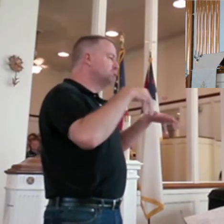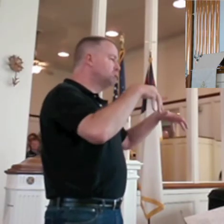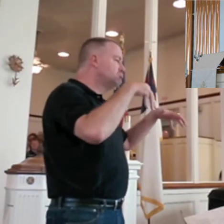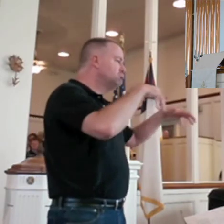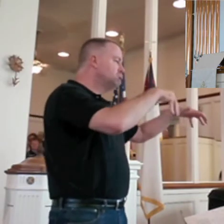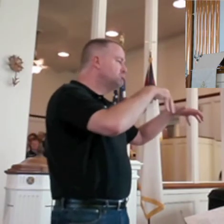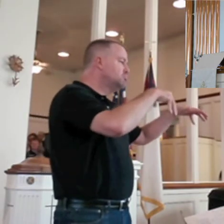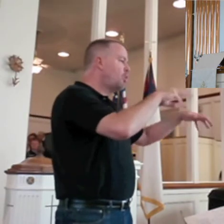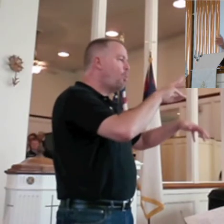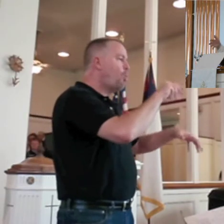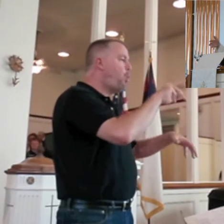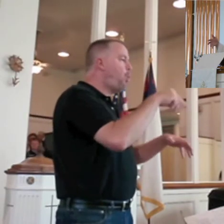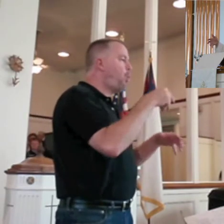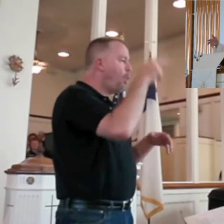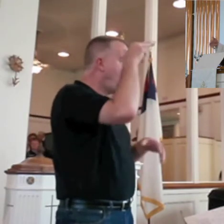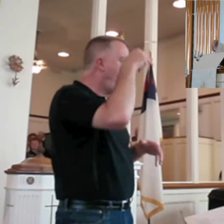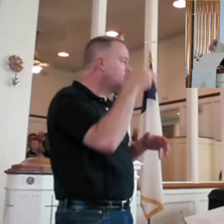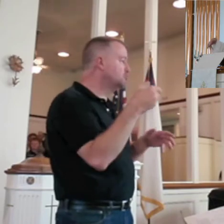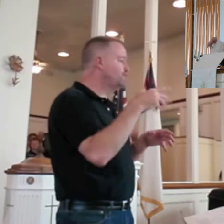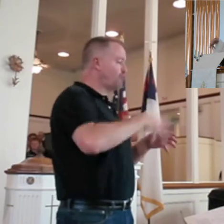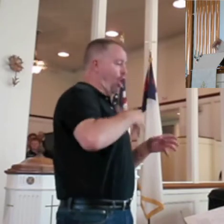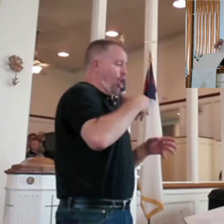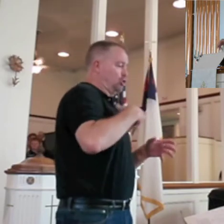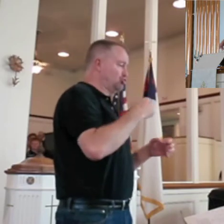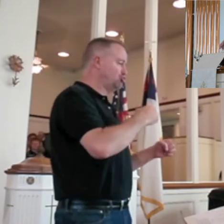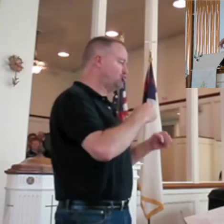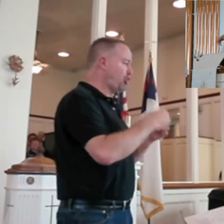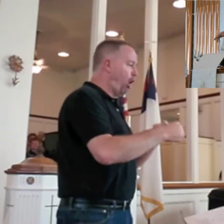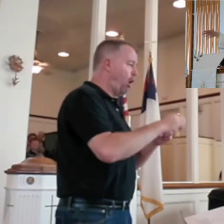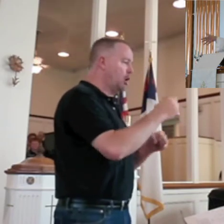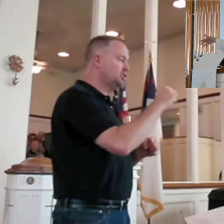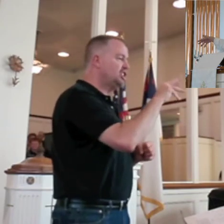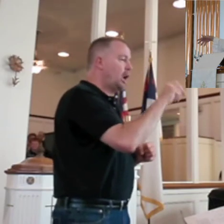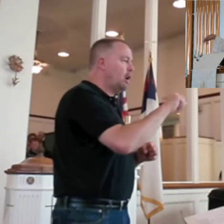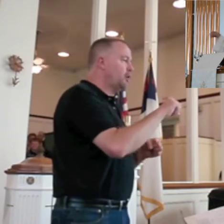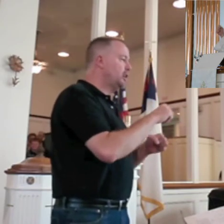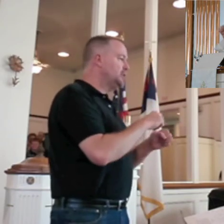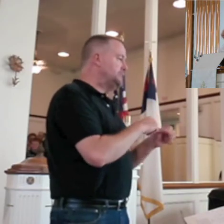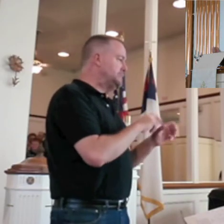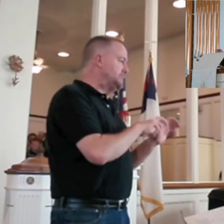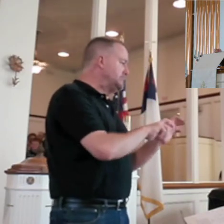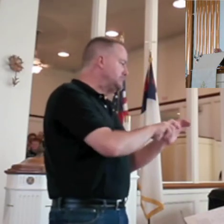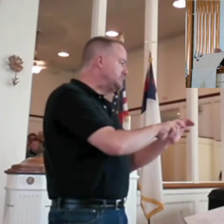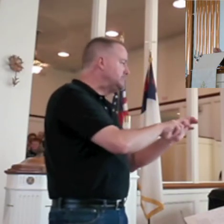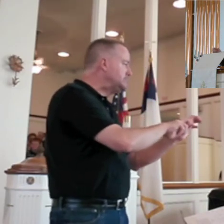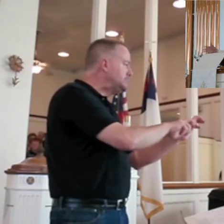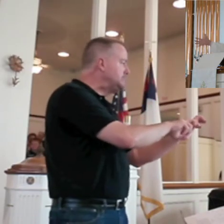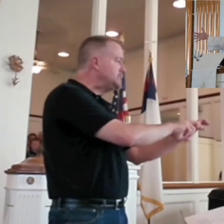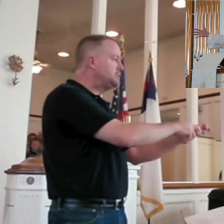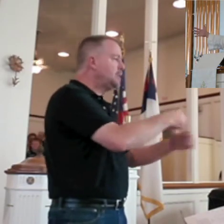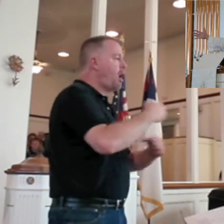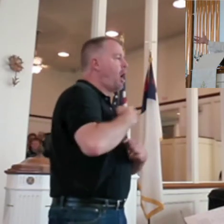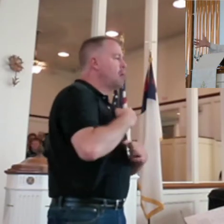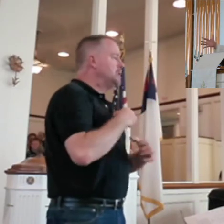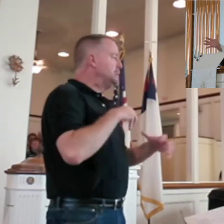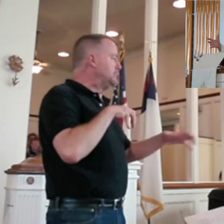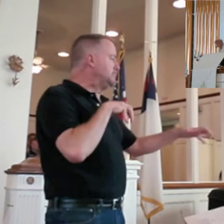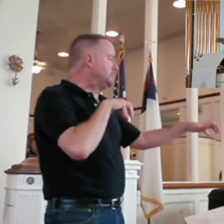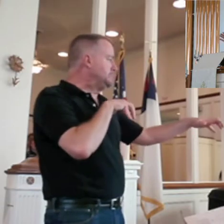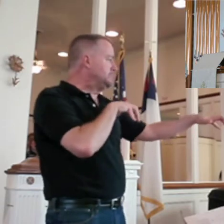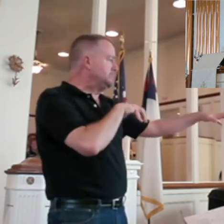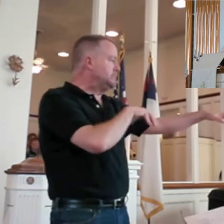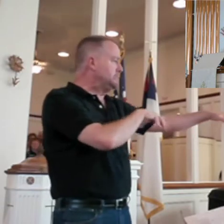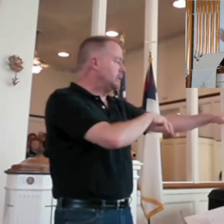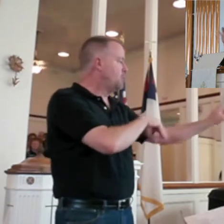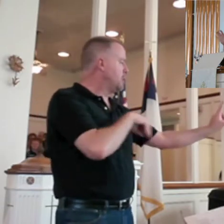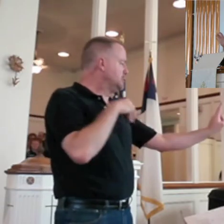entourage, with his entourage, on war horses and with chariots and military might, and they're all coming